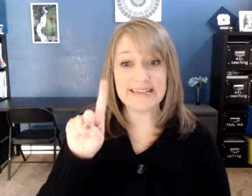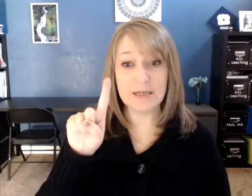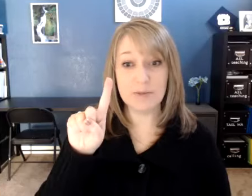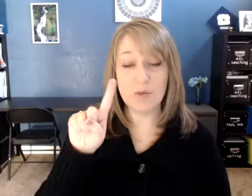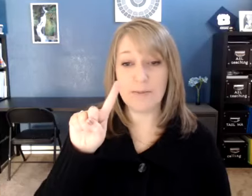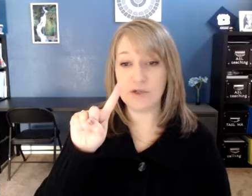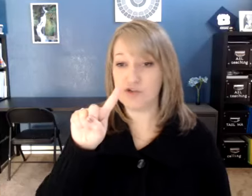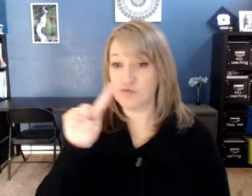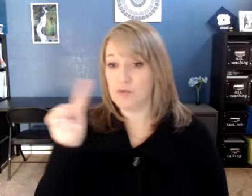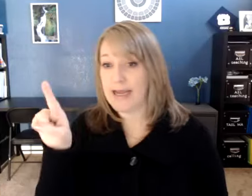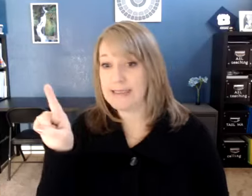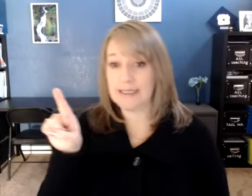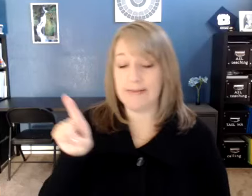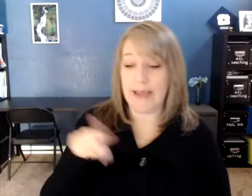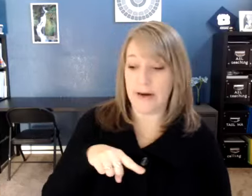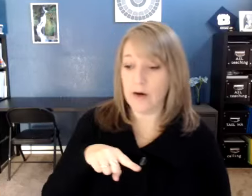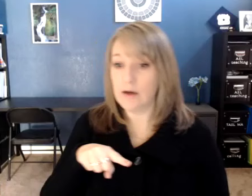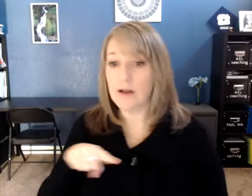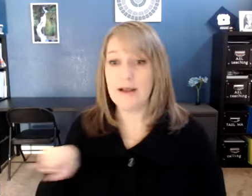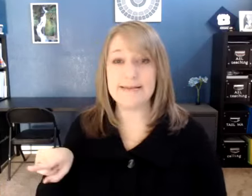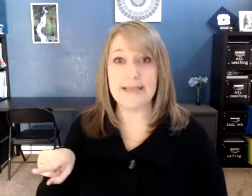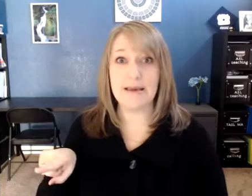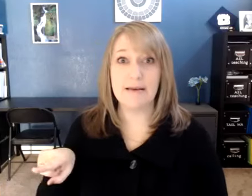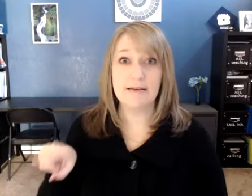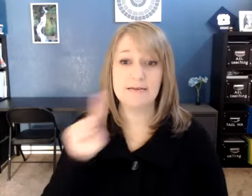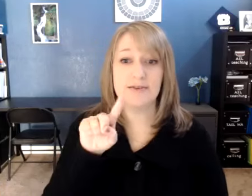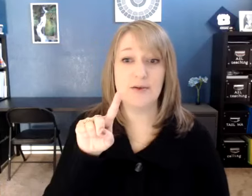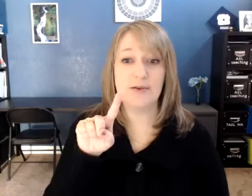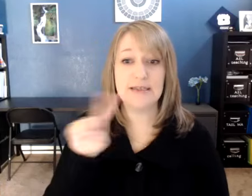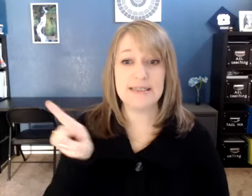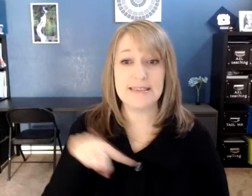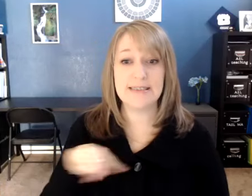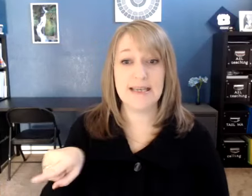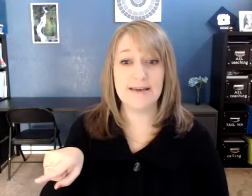number 1, but you just write in the air a Z. So Z.